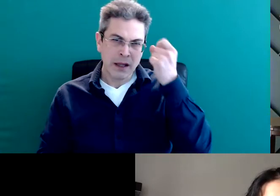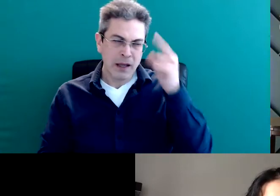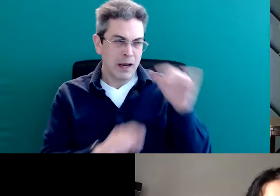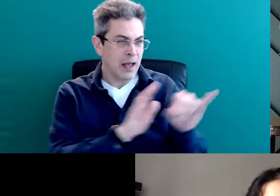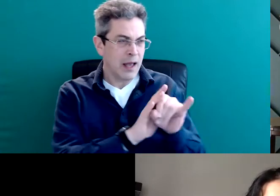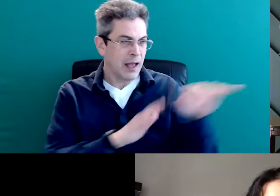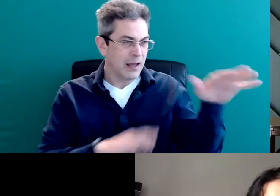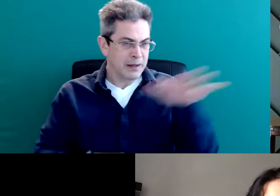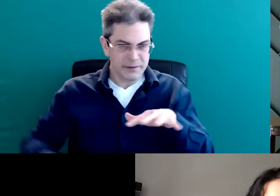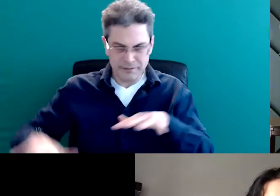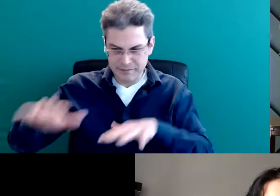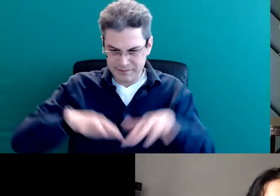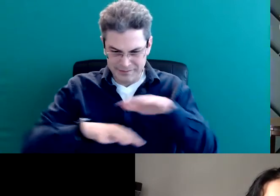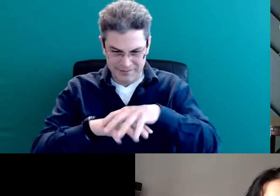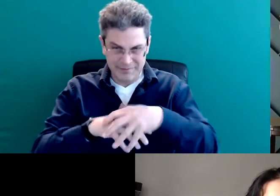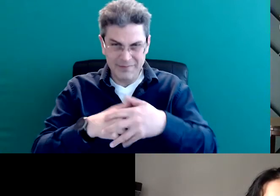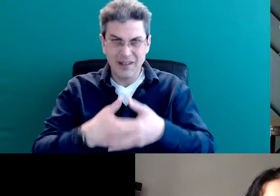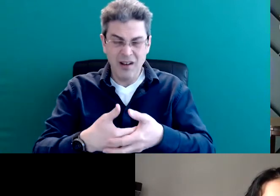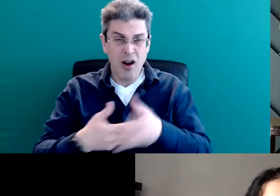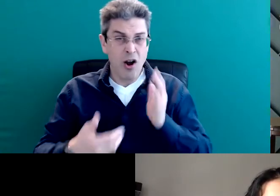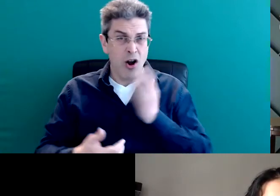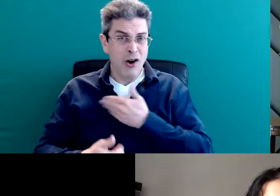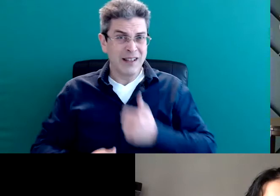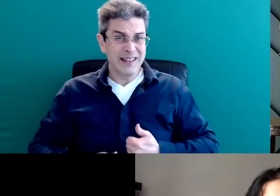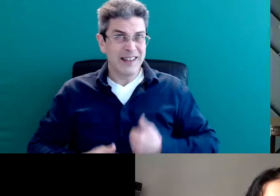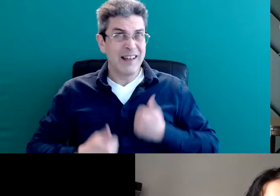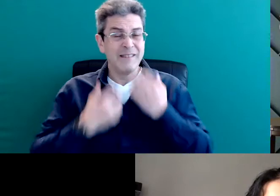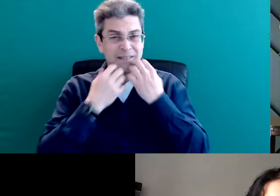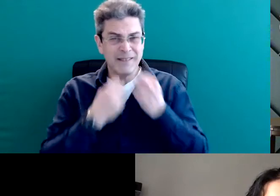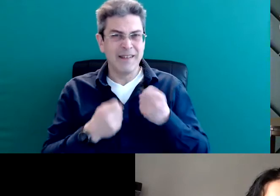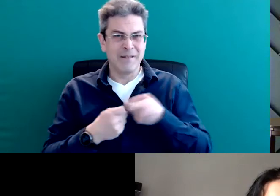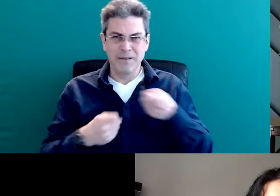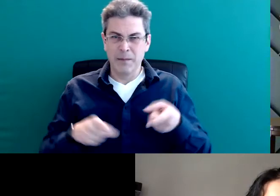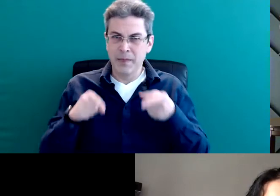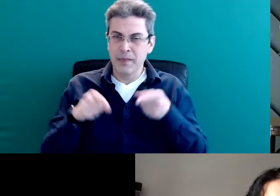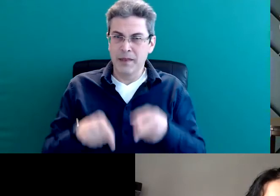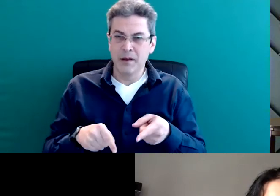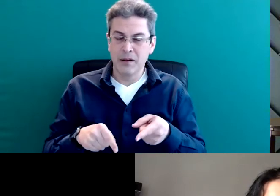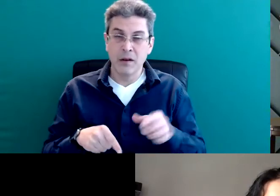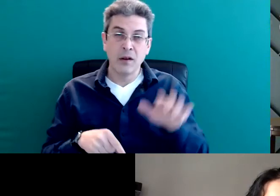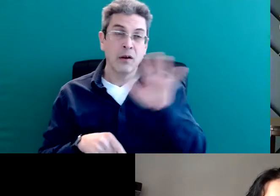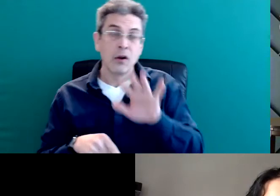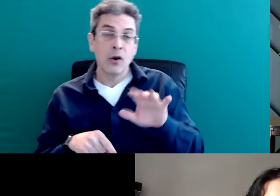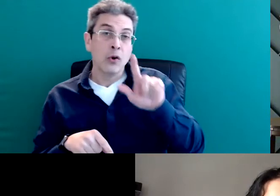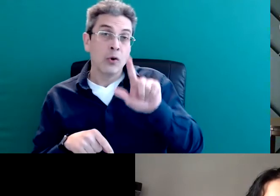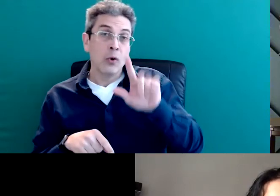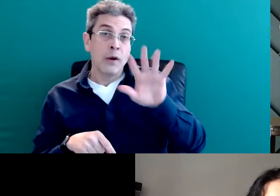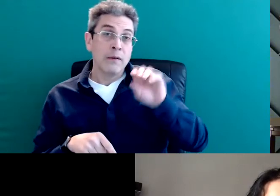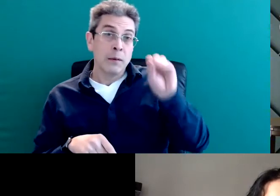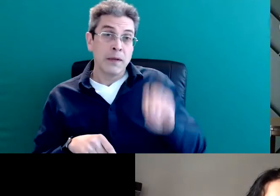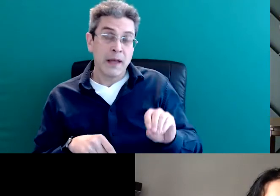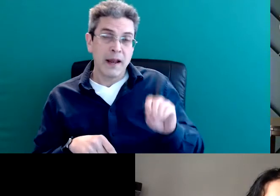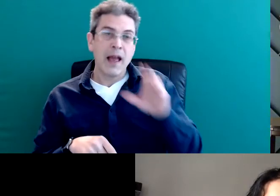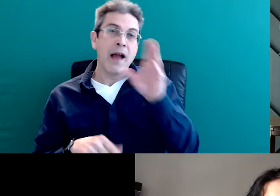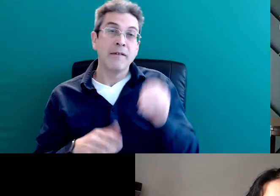lives literally depend on it. About 25% of African-Americans within the United States have